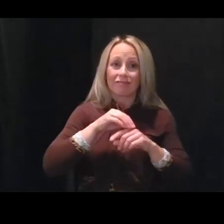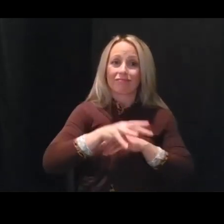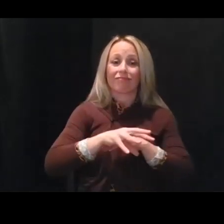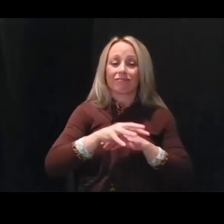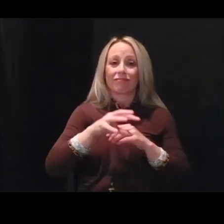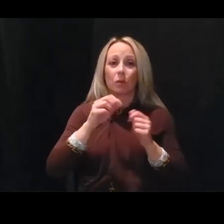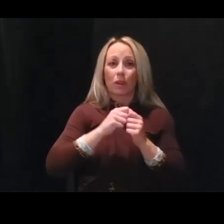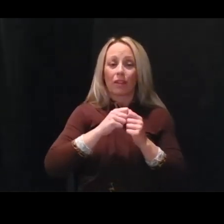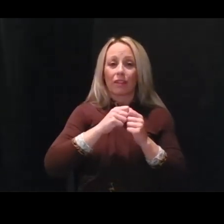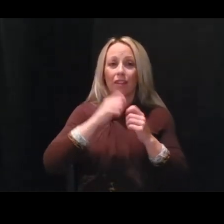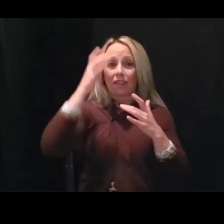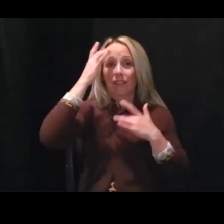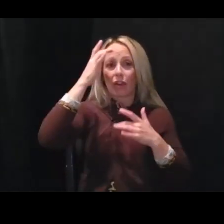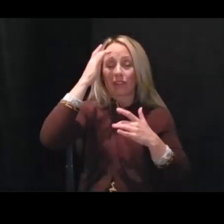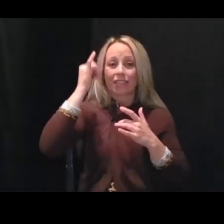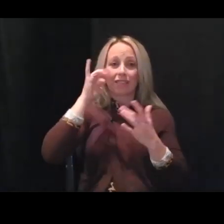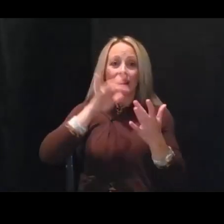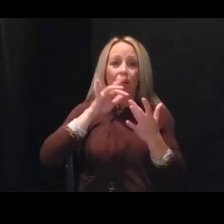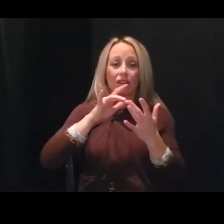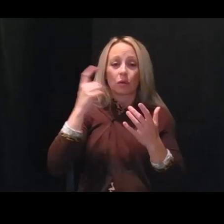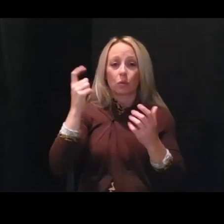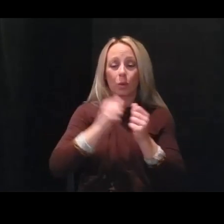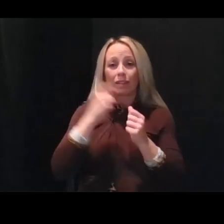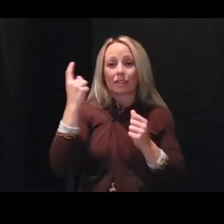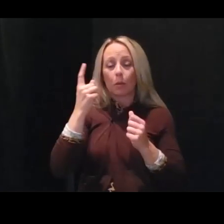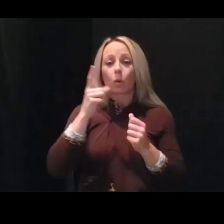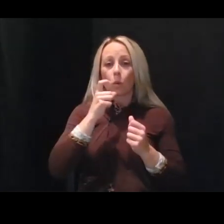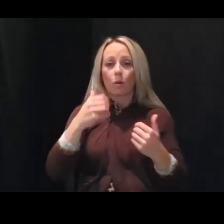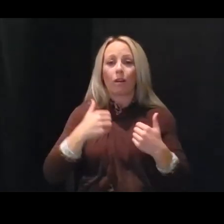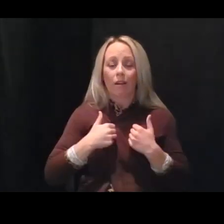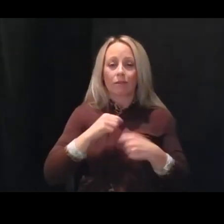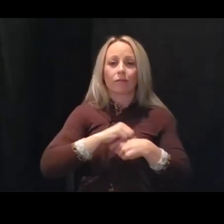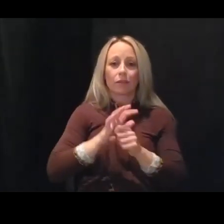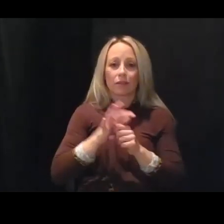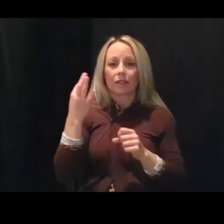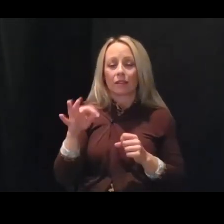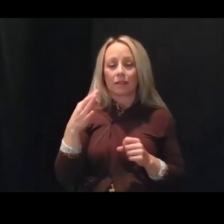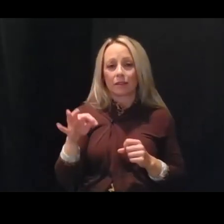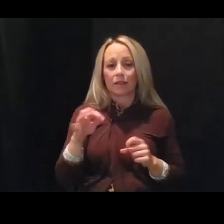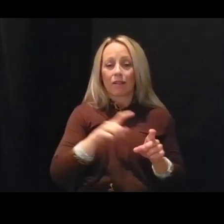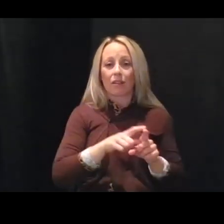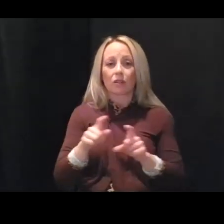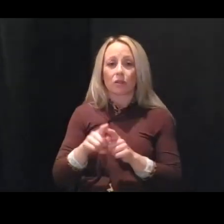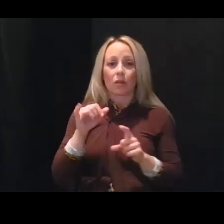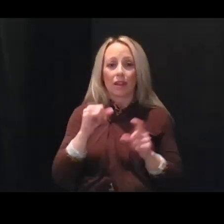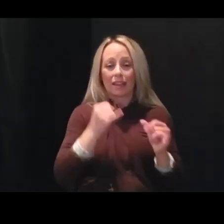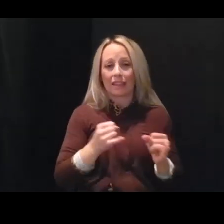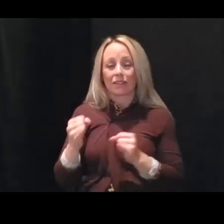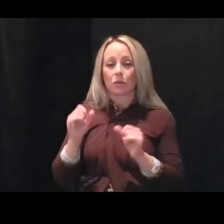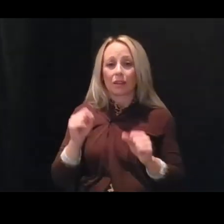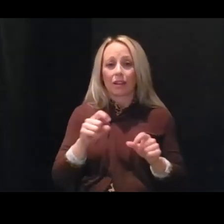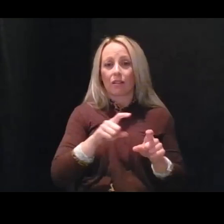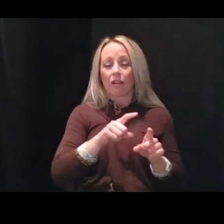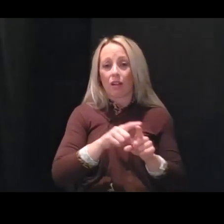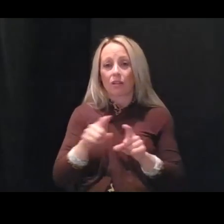into contact with an individual who is currently infectious. Conversely, the individual can also once